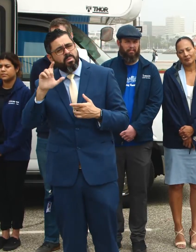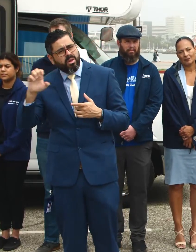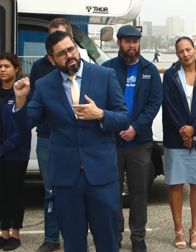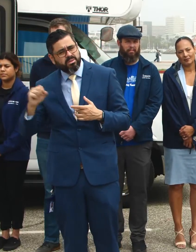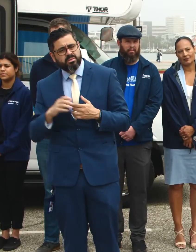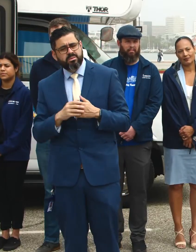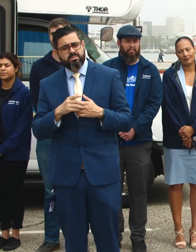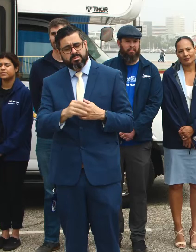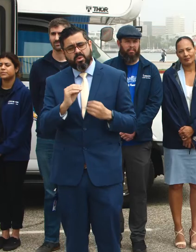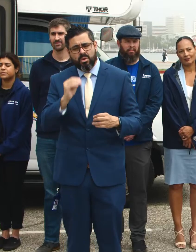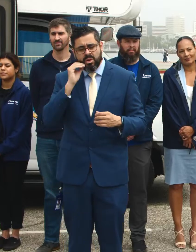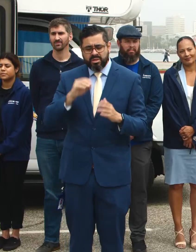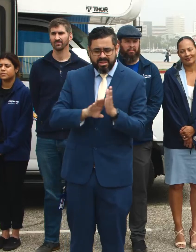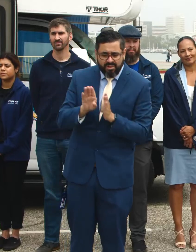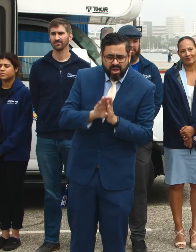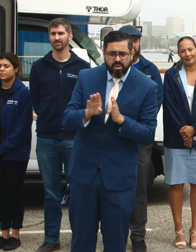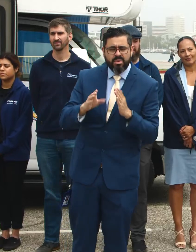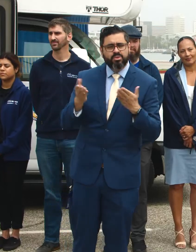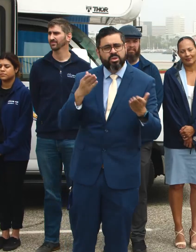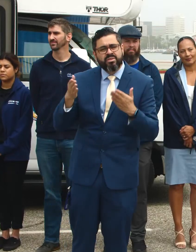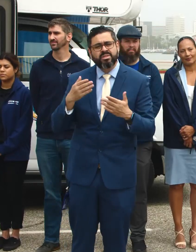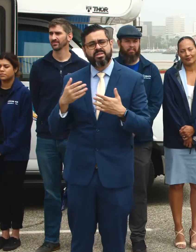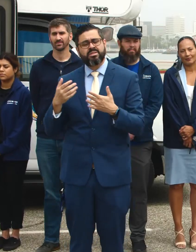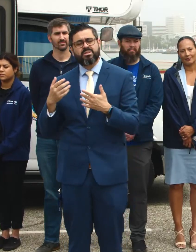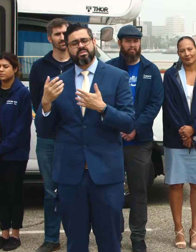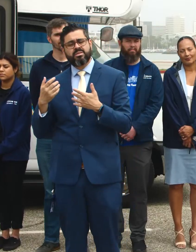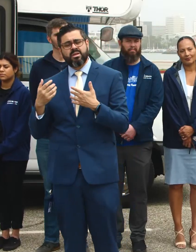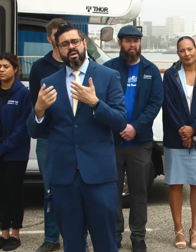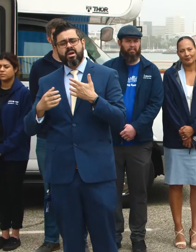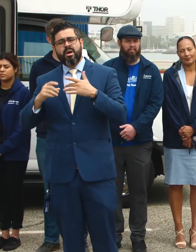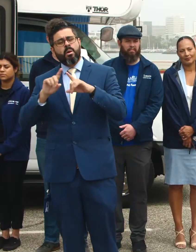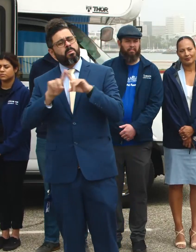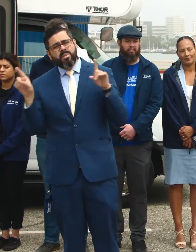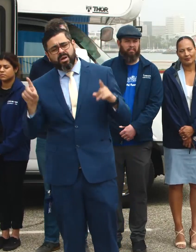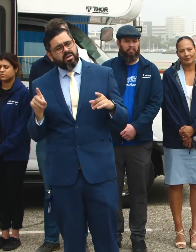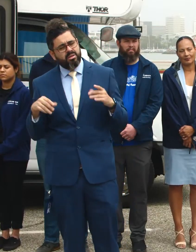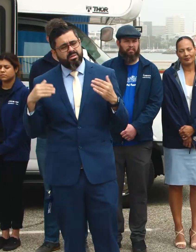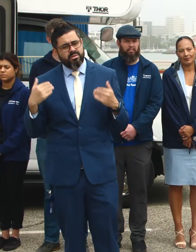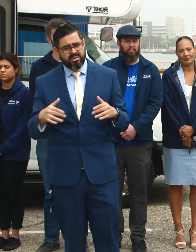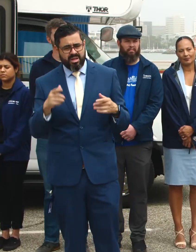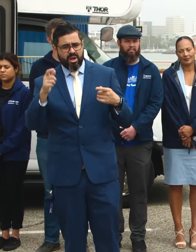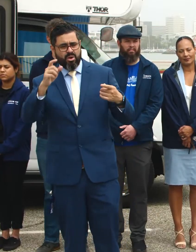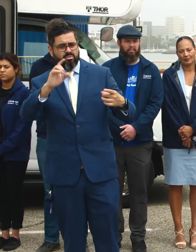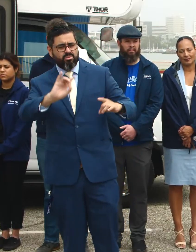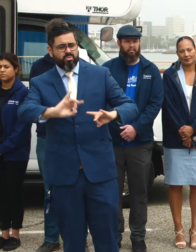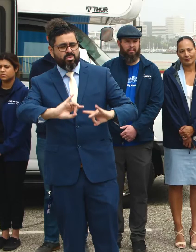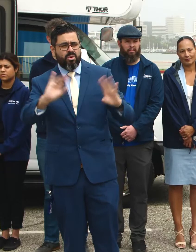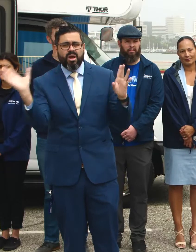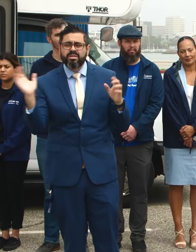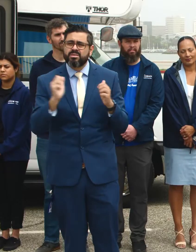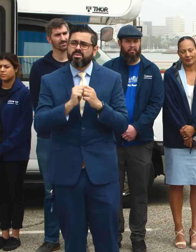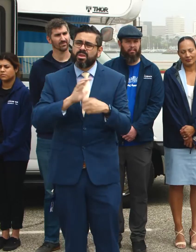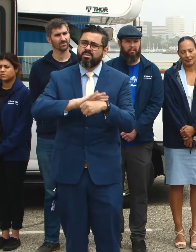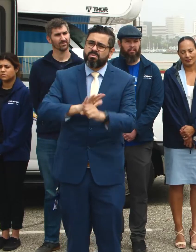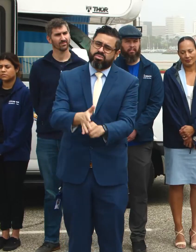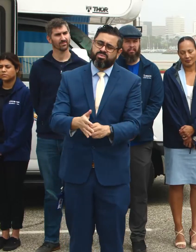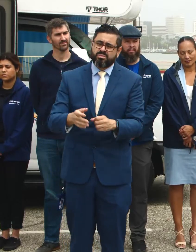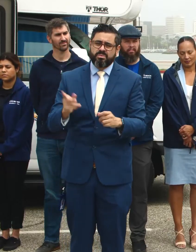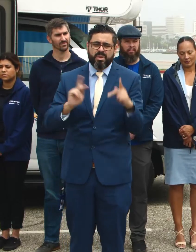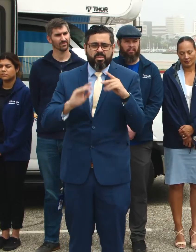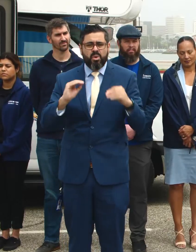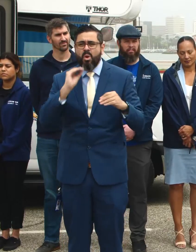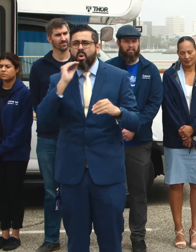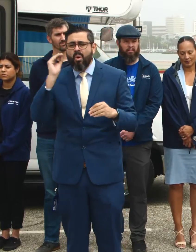have, development services, a housing authority, all of those things, but the crisis outmatched the capacity we had. So the emergency was really